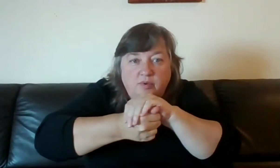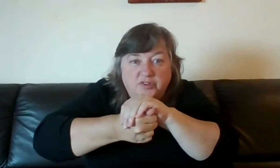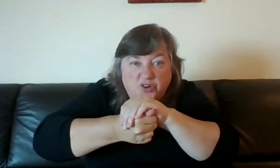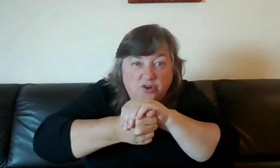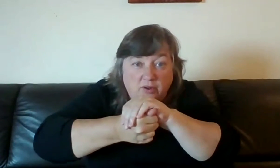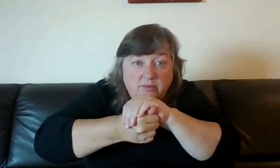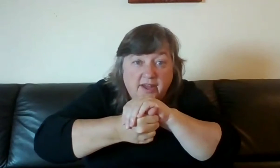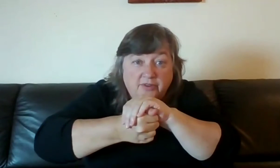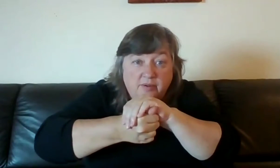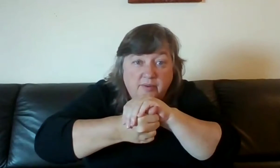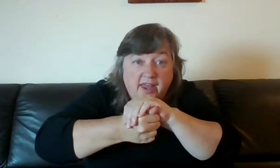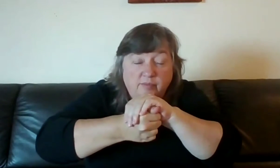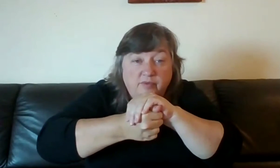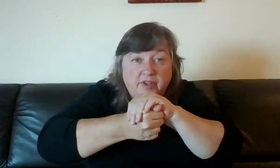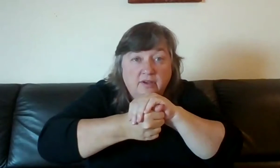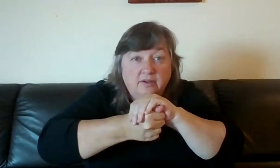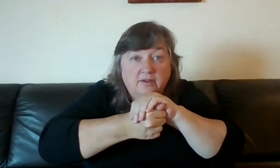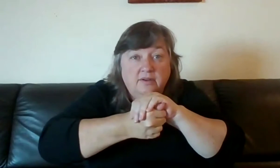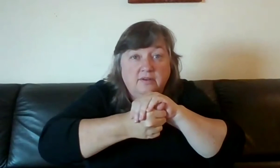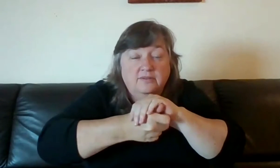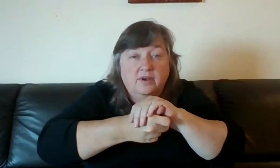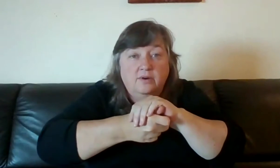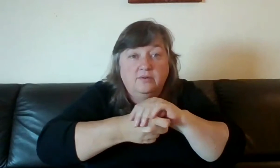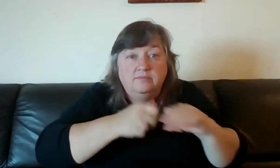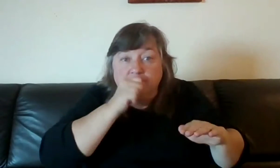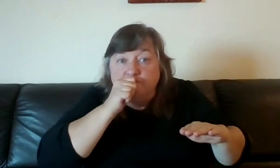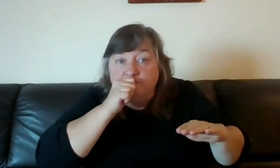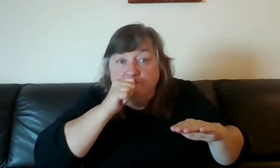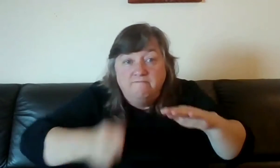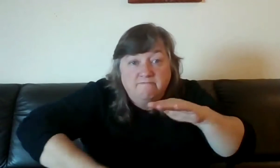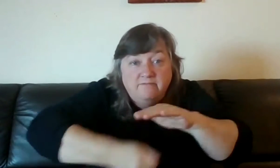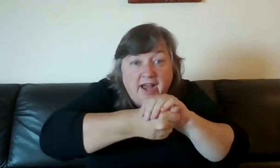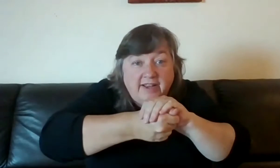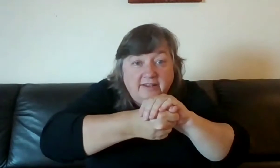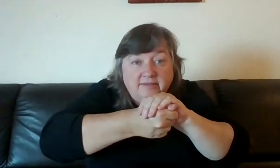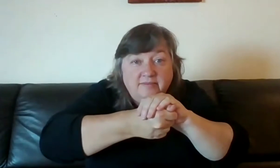with turtle without the head moving. So hide.